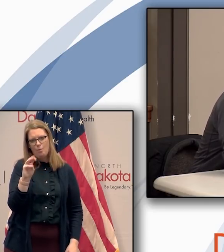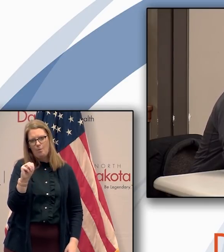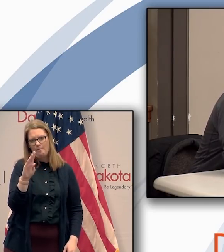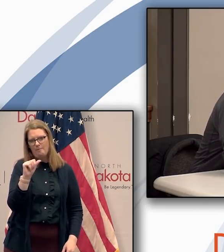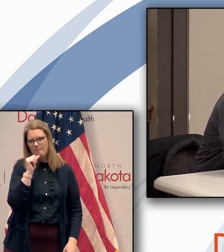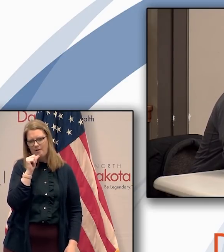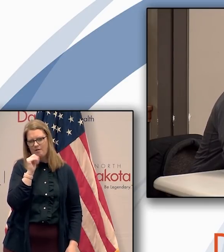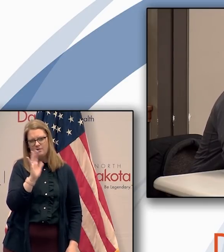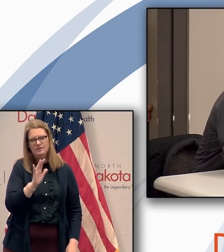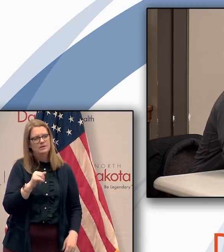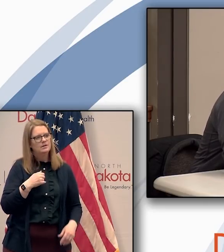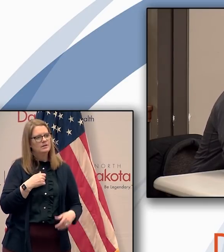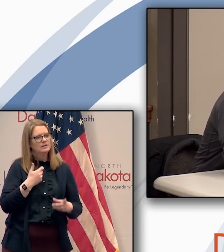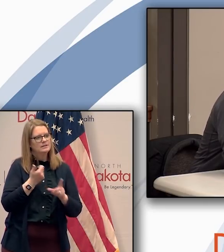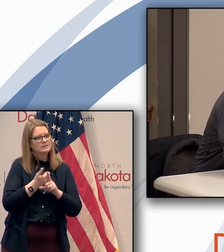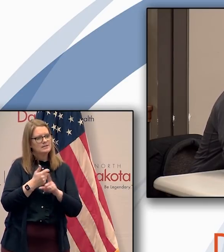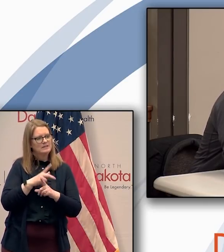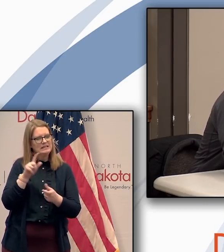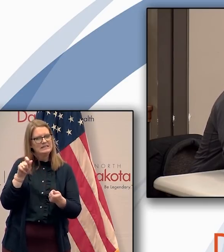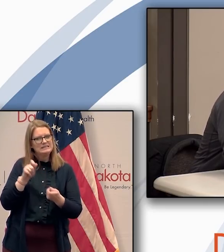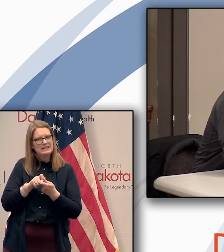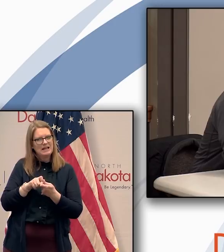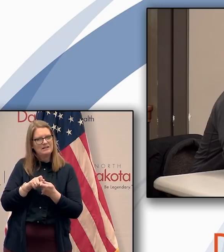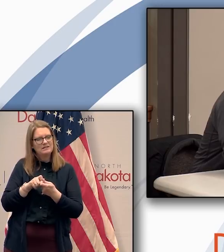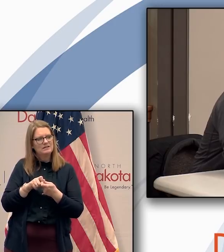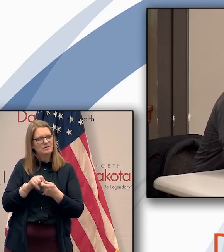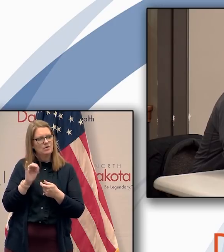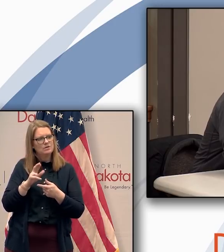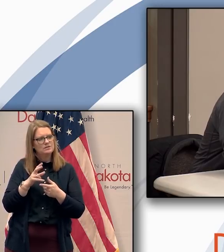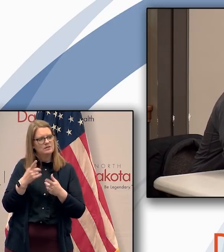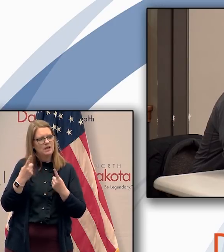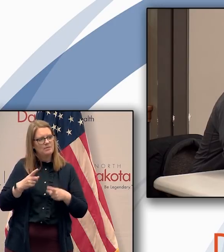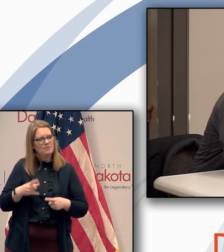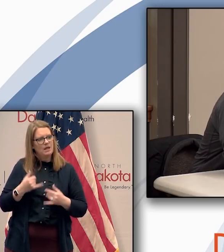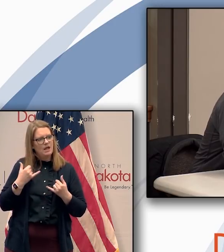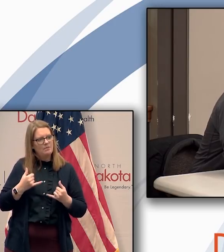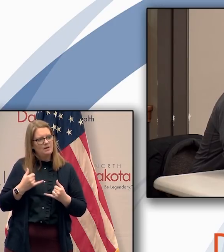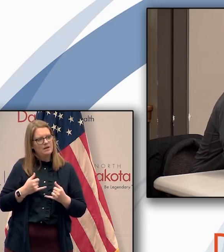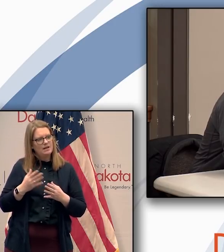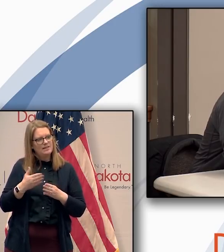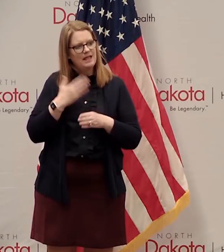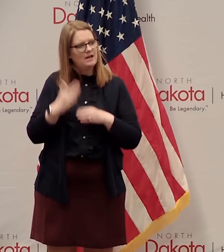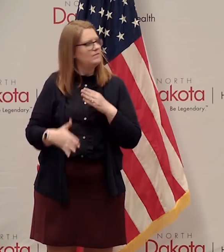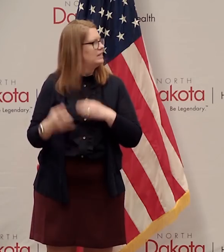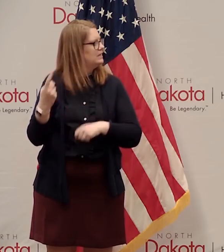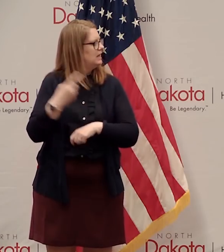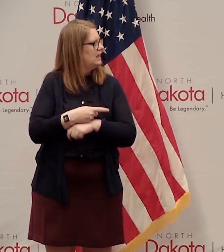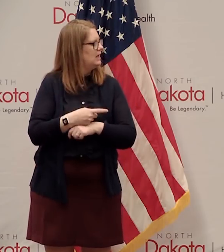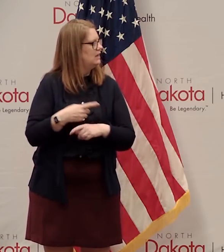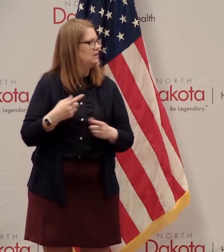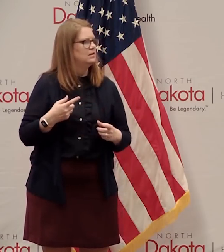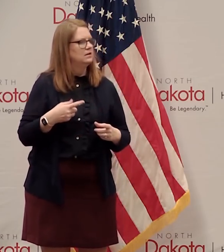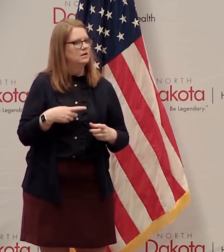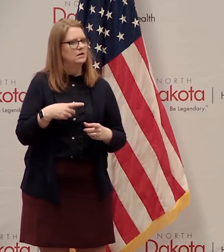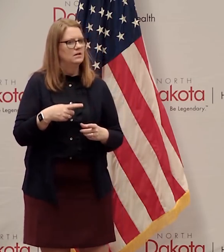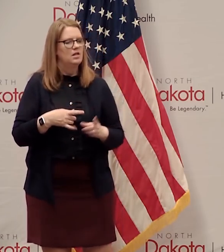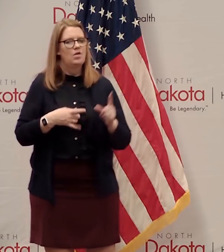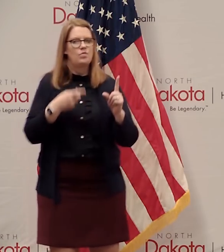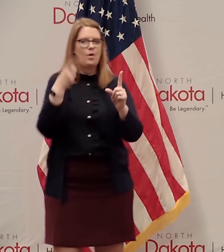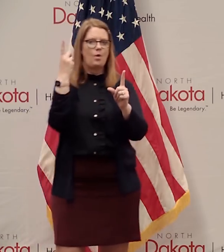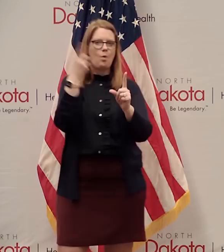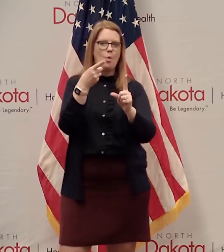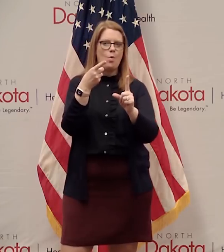be pinpoint accurate, or is it meant to just be updated at the end of each day by the user? Well, the goal is that it